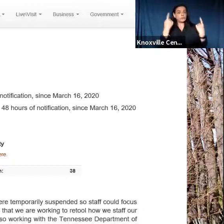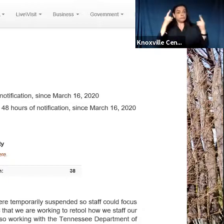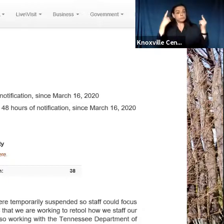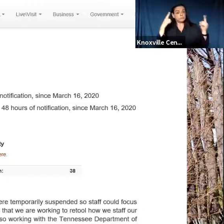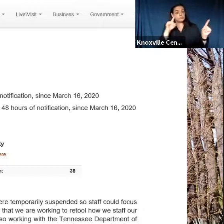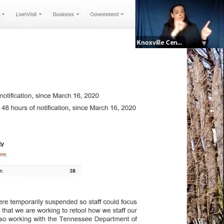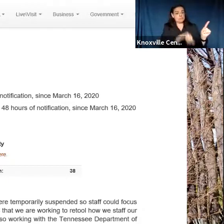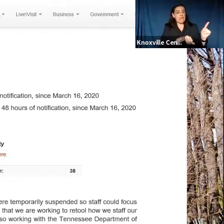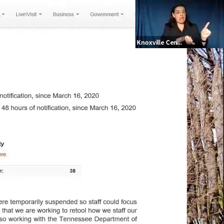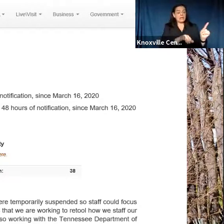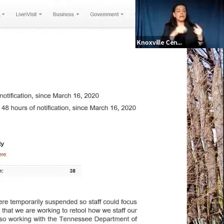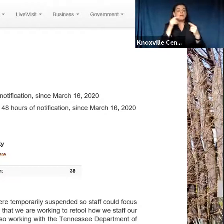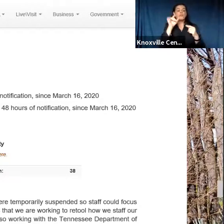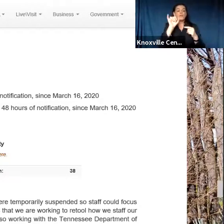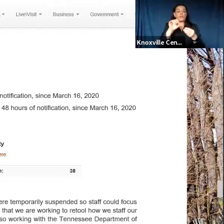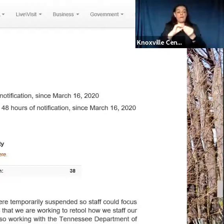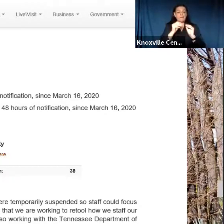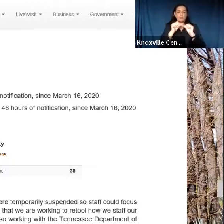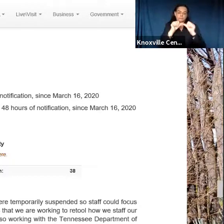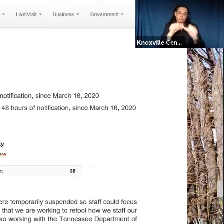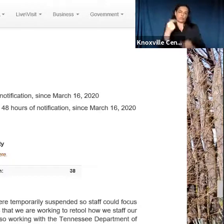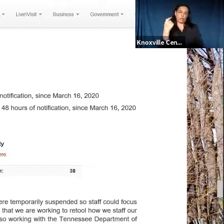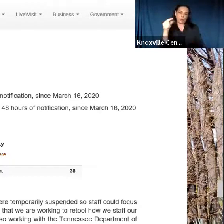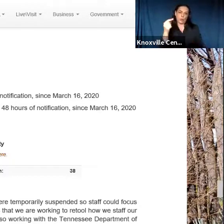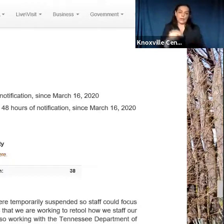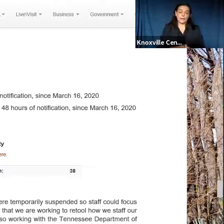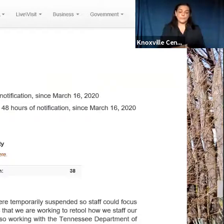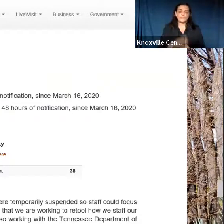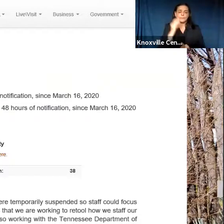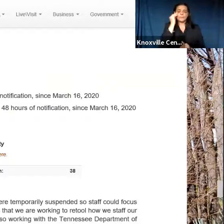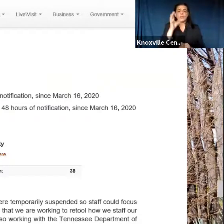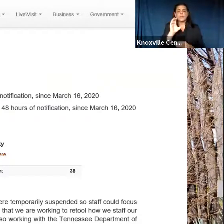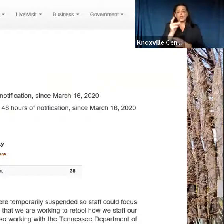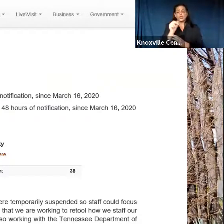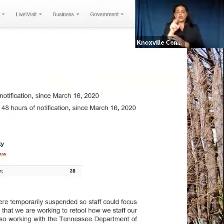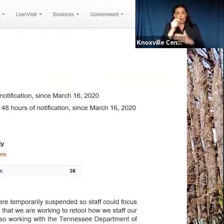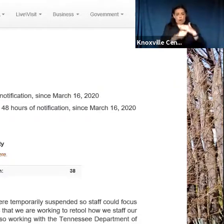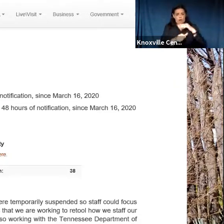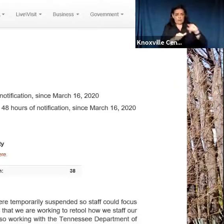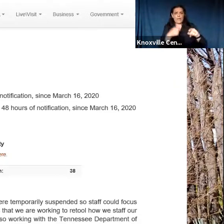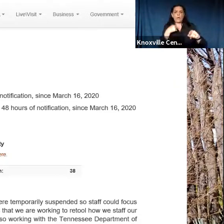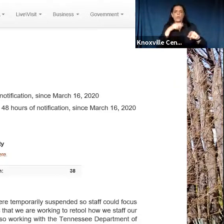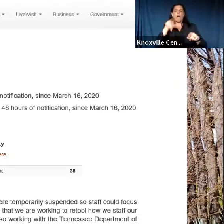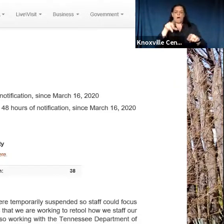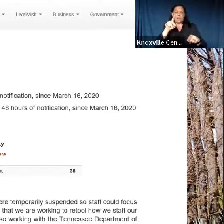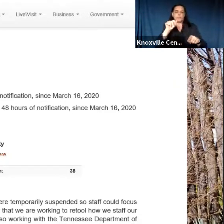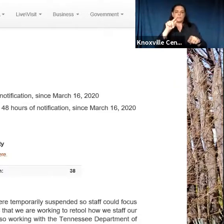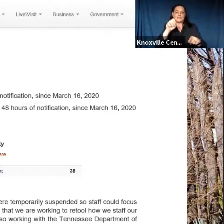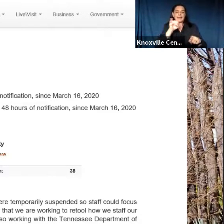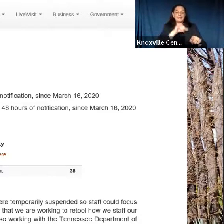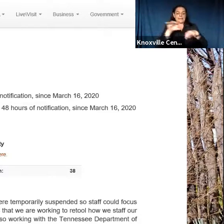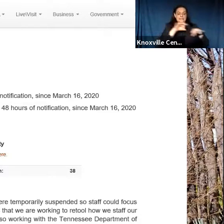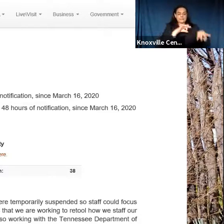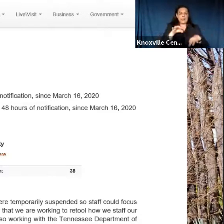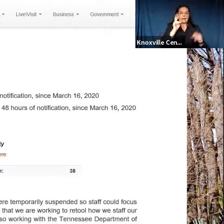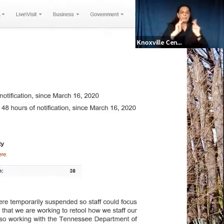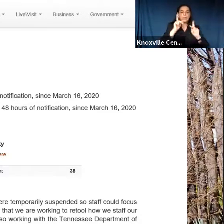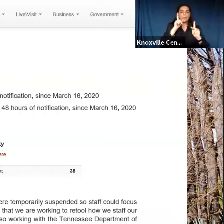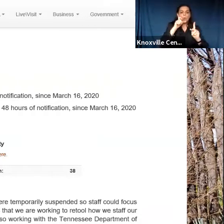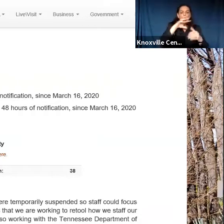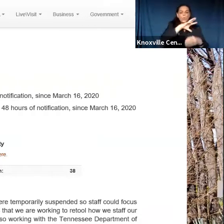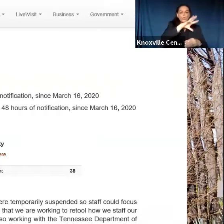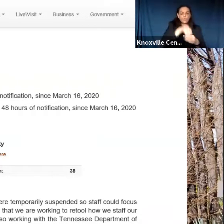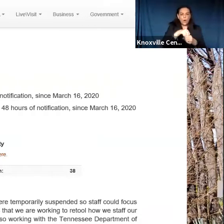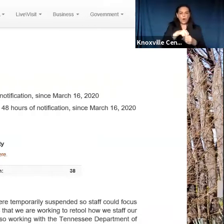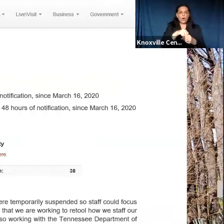as green. As a quick note, we did update the chart under this benchmark that details the individuals involved in the public health